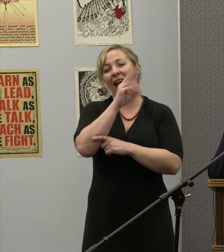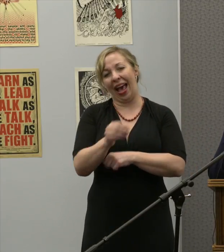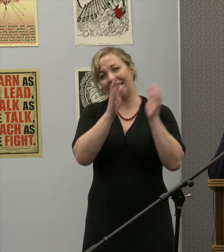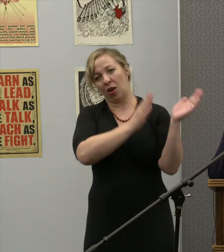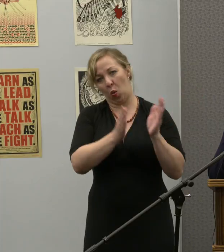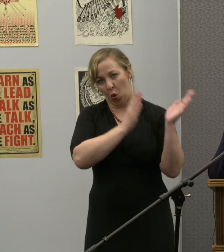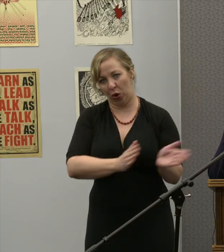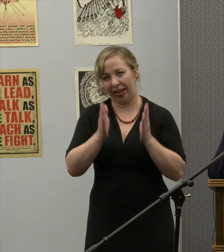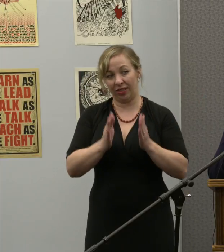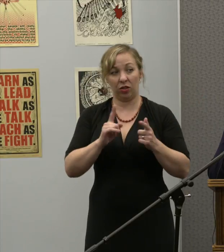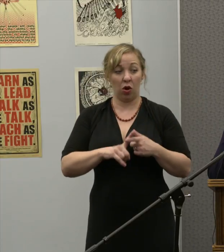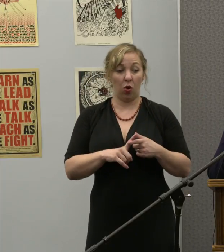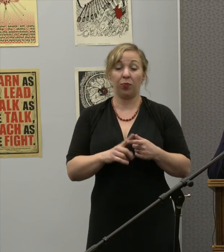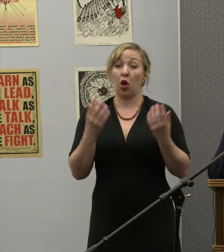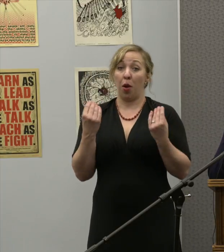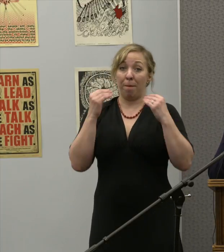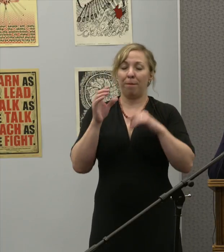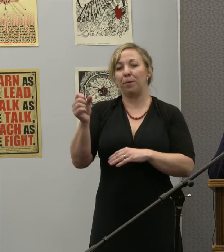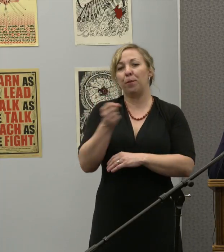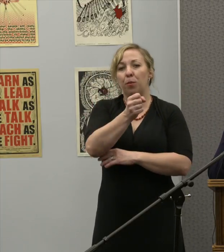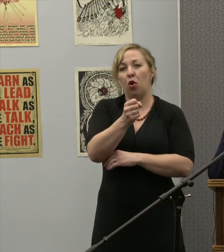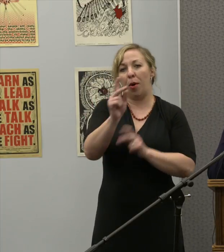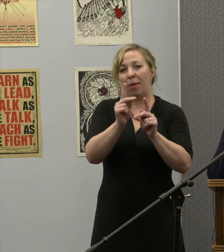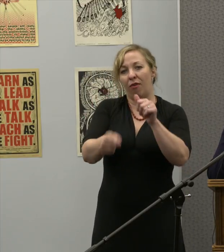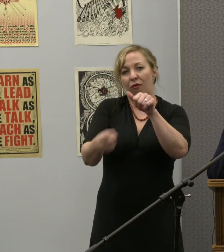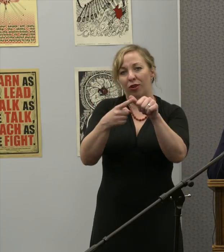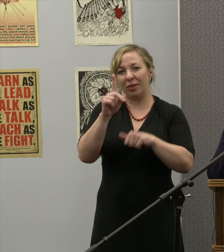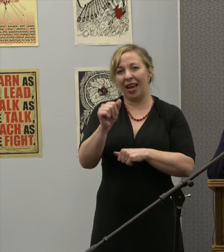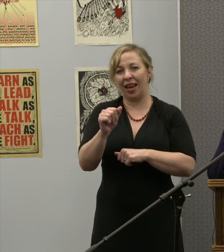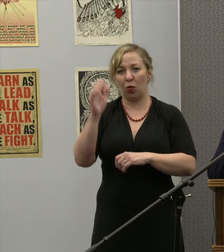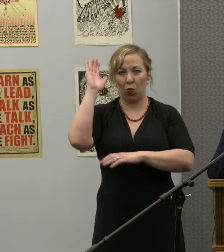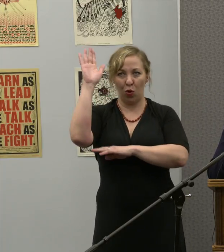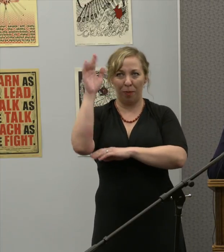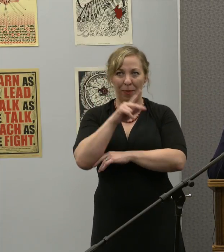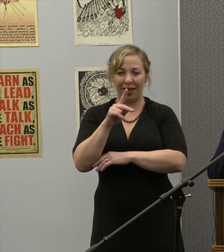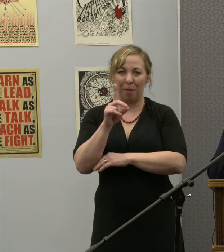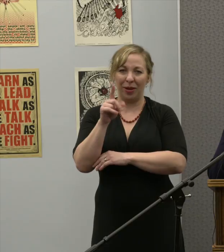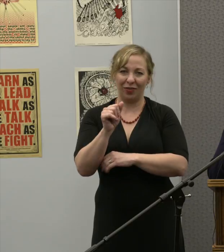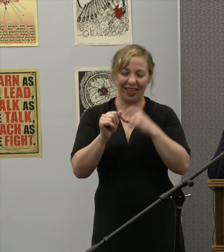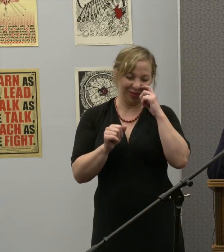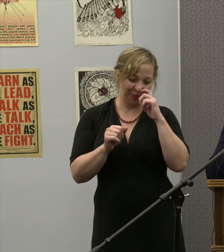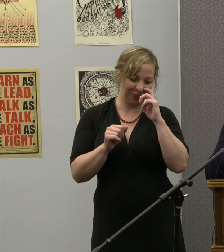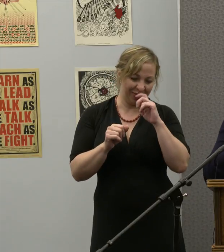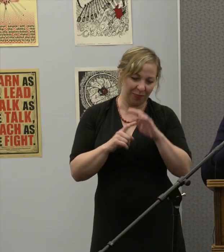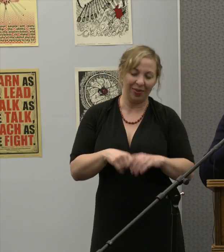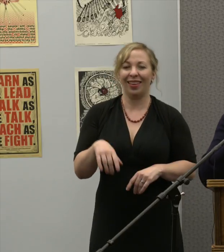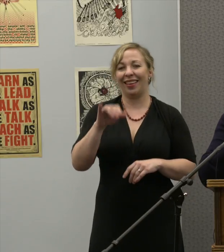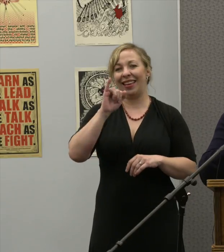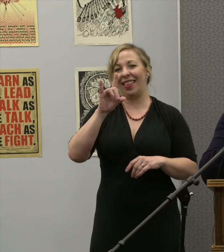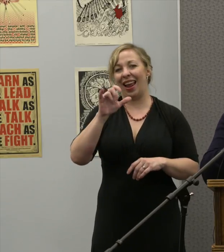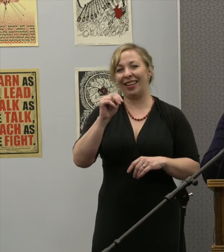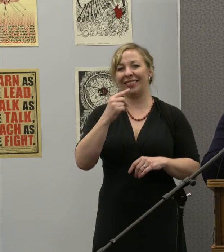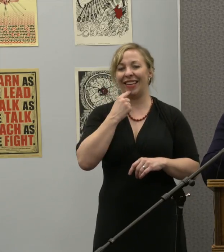So Put People First PA, shout out to Pennsylvania. As Idaline said,